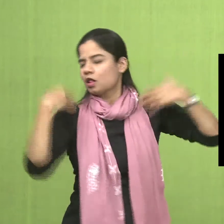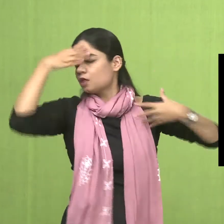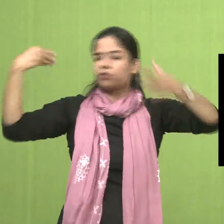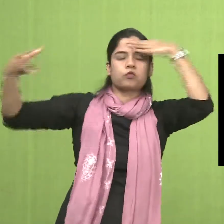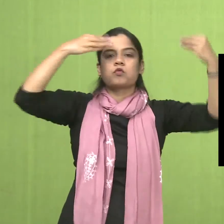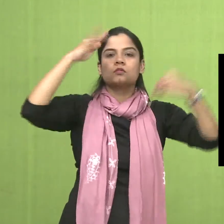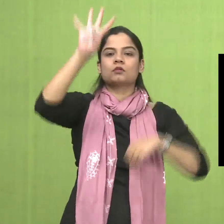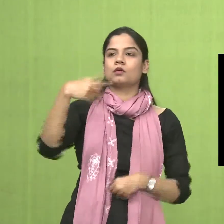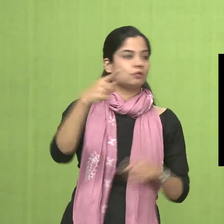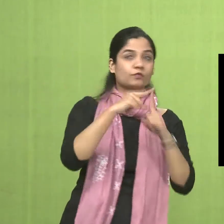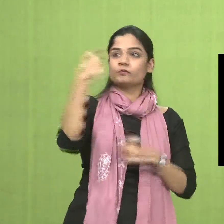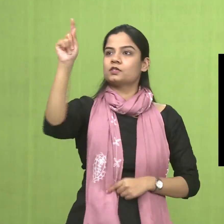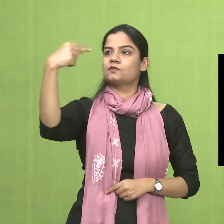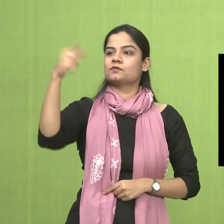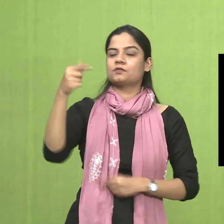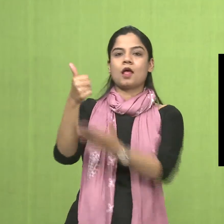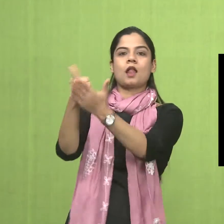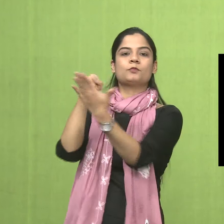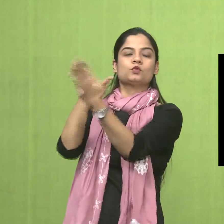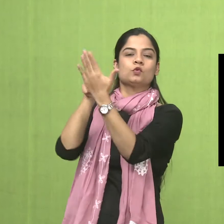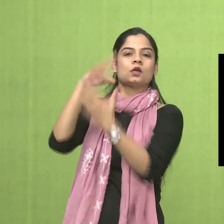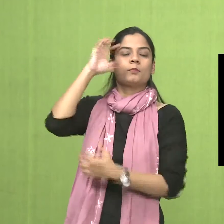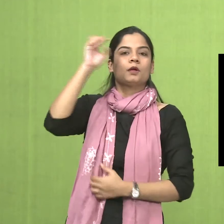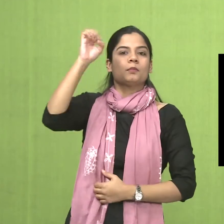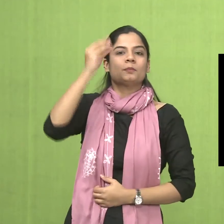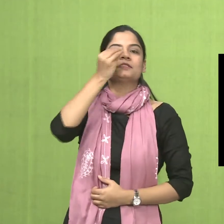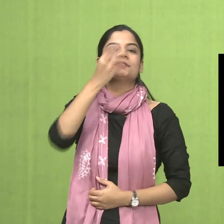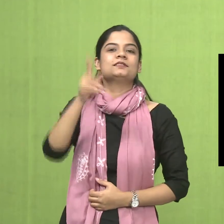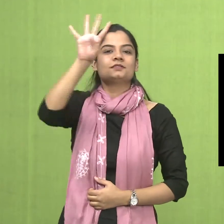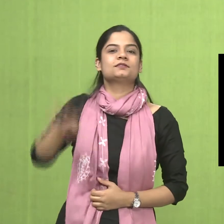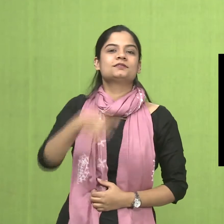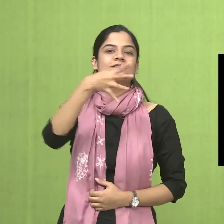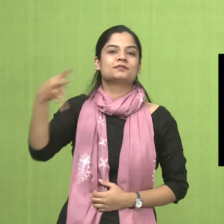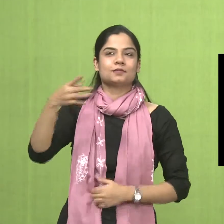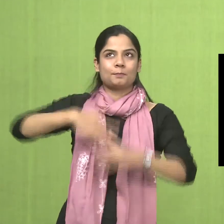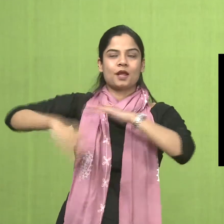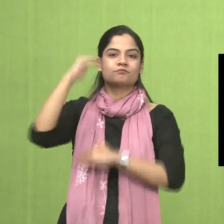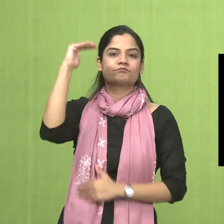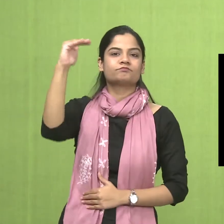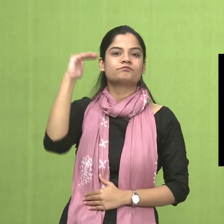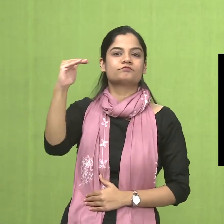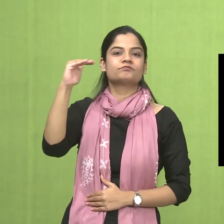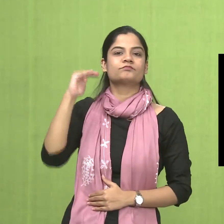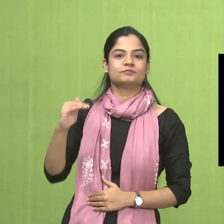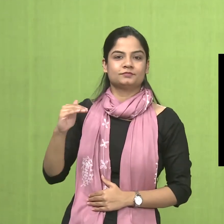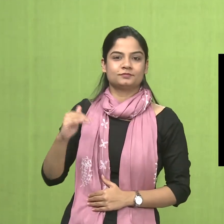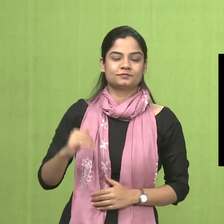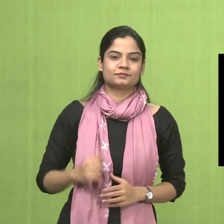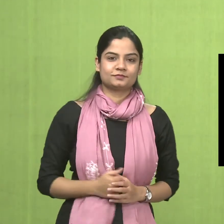not doing the underlining the activities, maybe you will miss out on some things that you needed to be that were needed to be done, but you haven't done them.